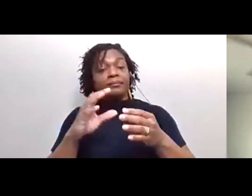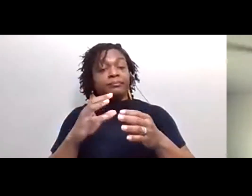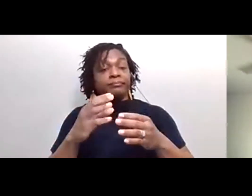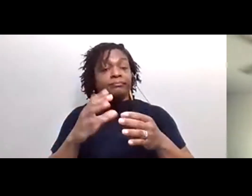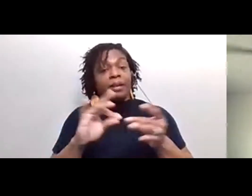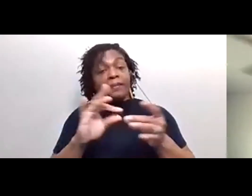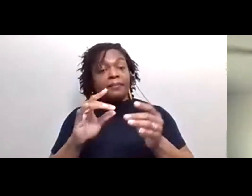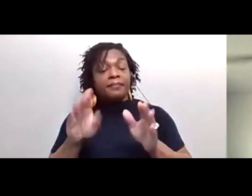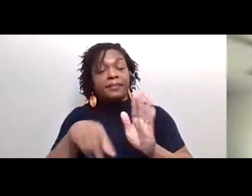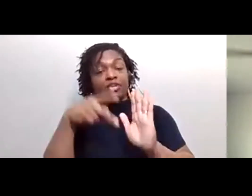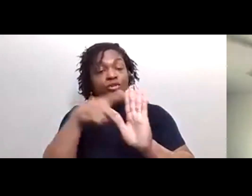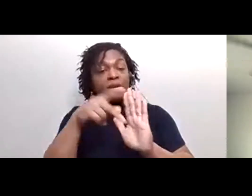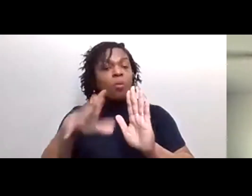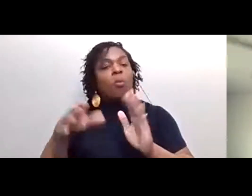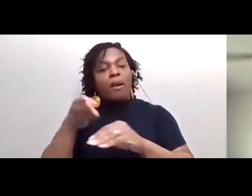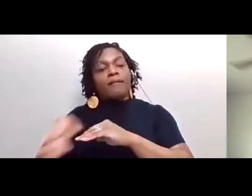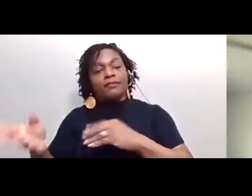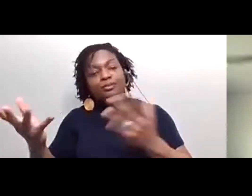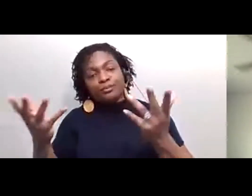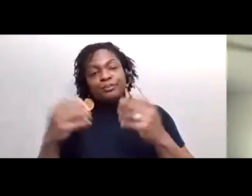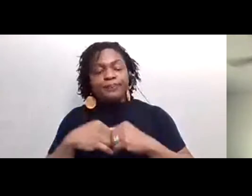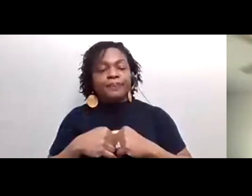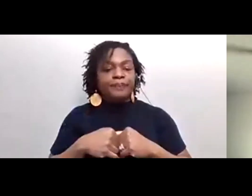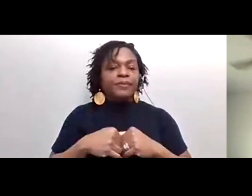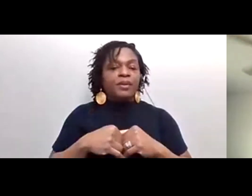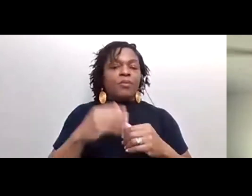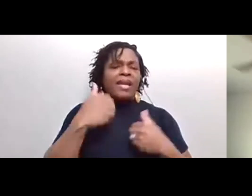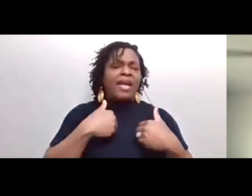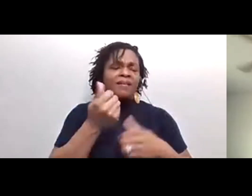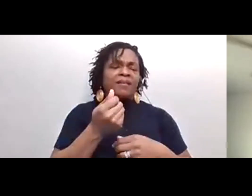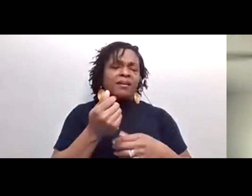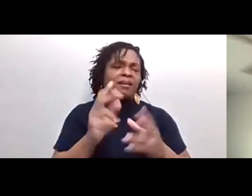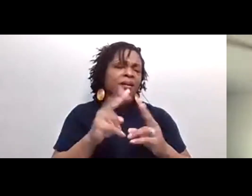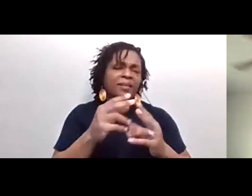We had quite a few questions we didn't quite get to.